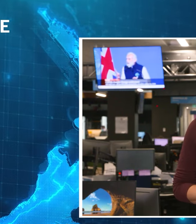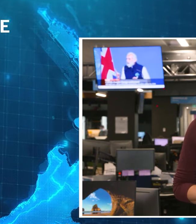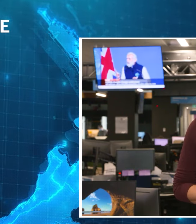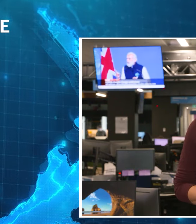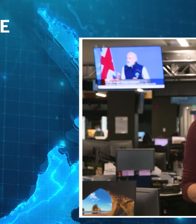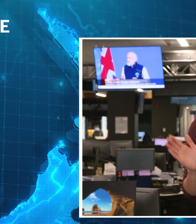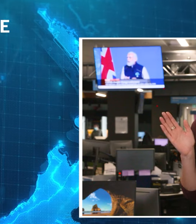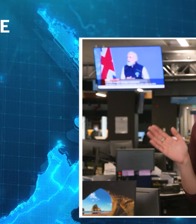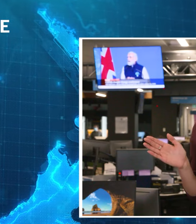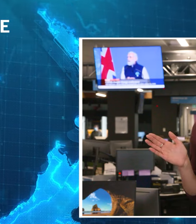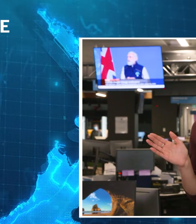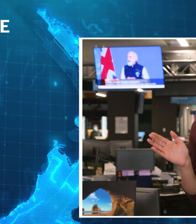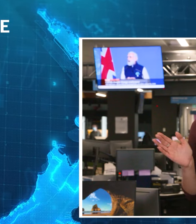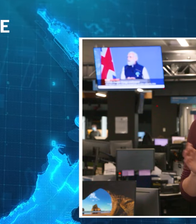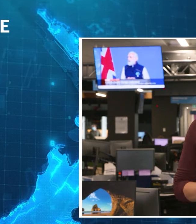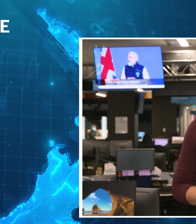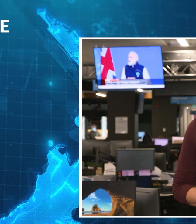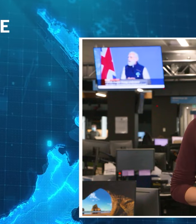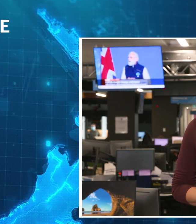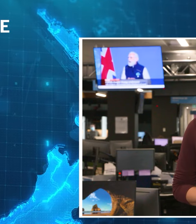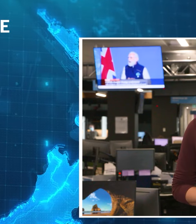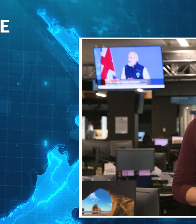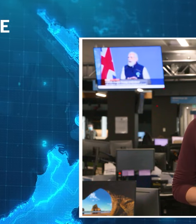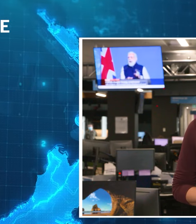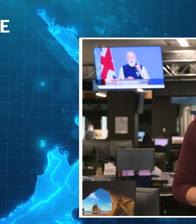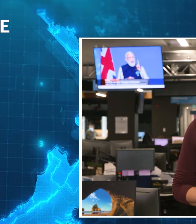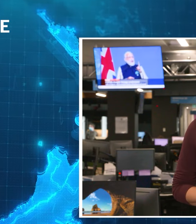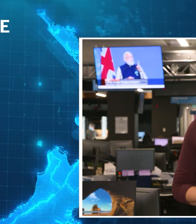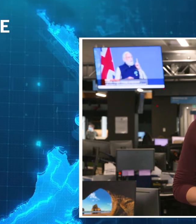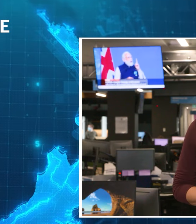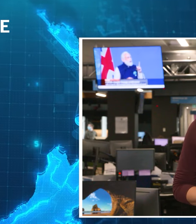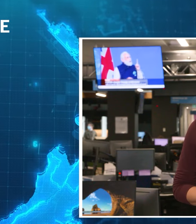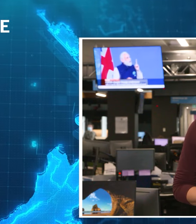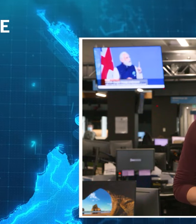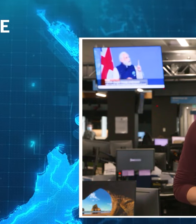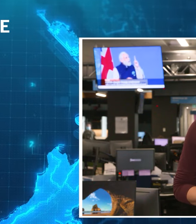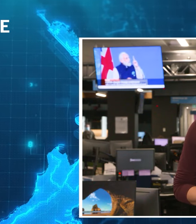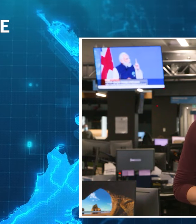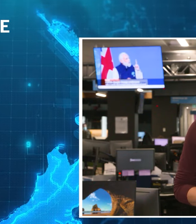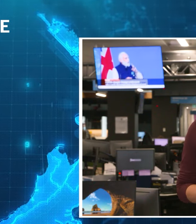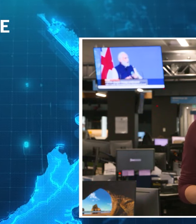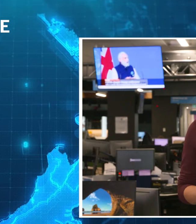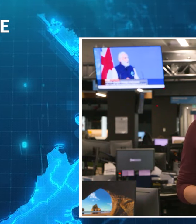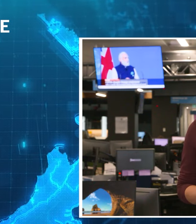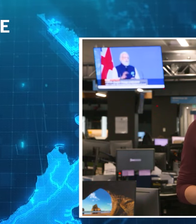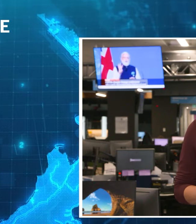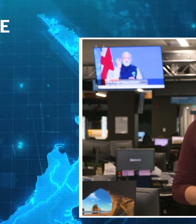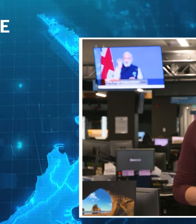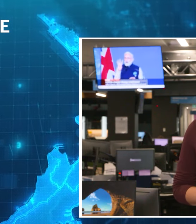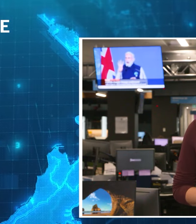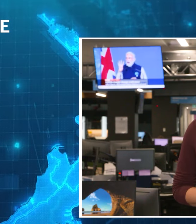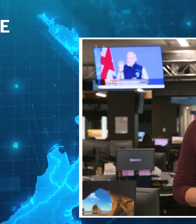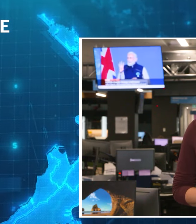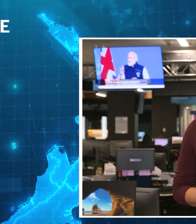out one of the videos here. And head over to nzherald.co.nz for more details on these stories and more.